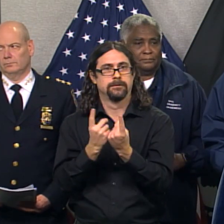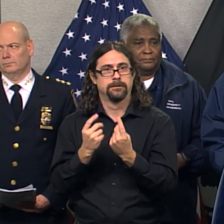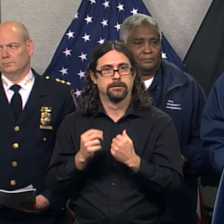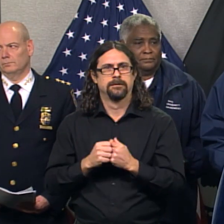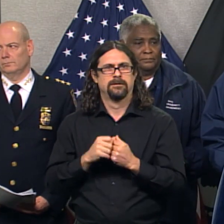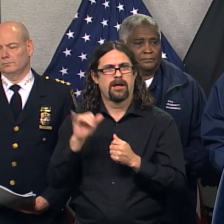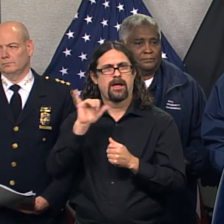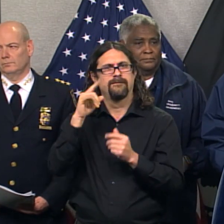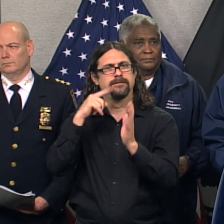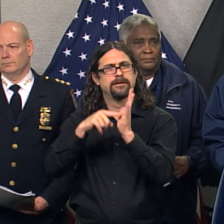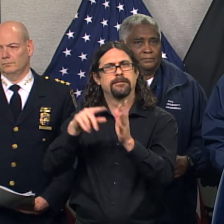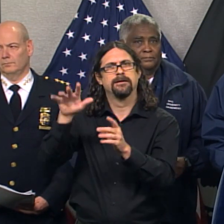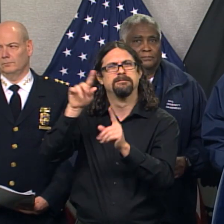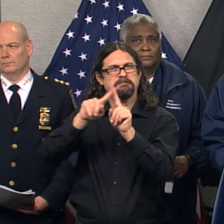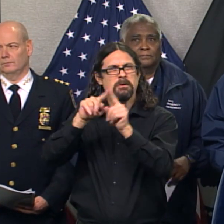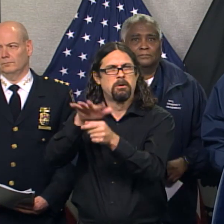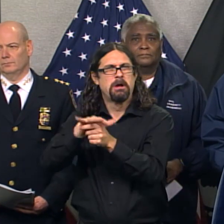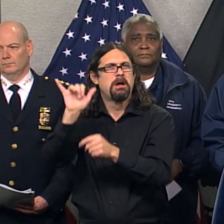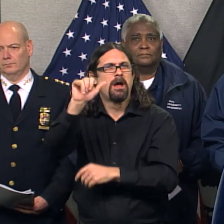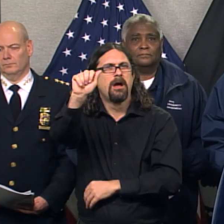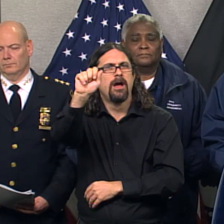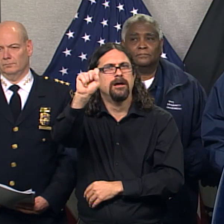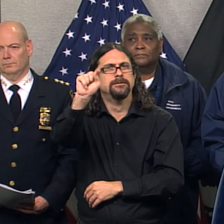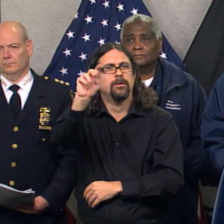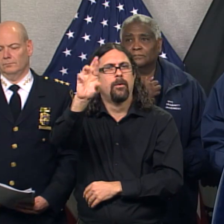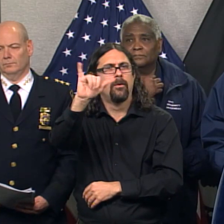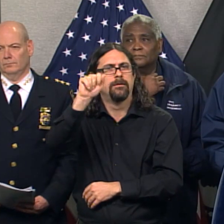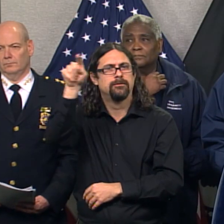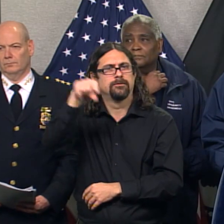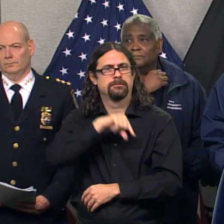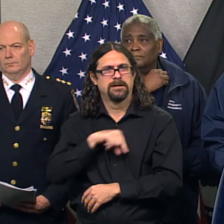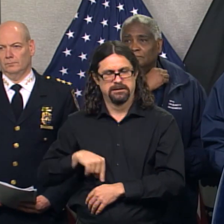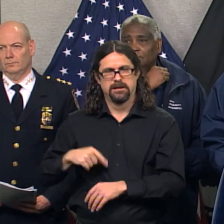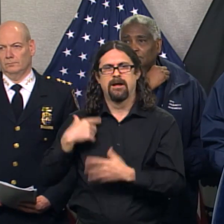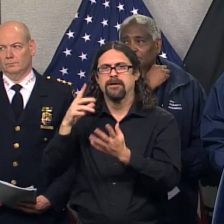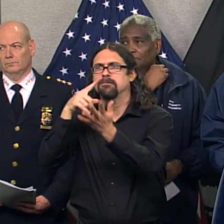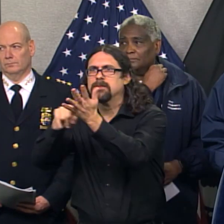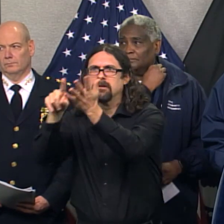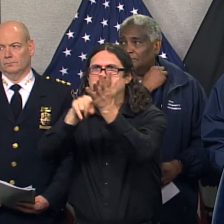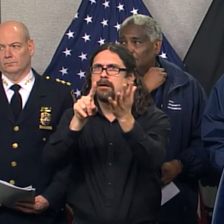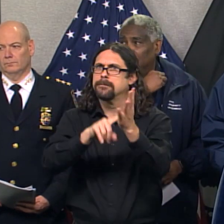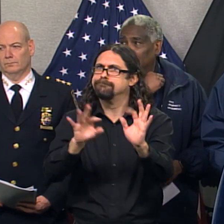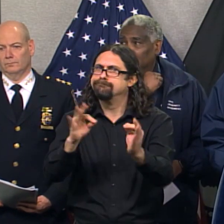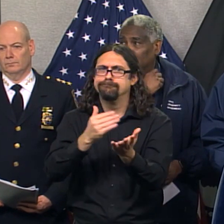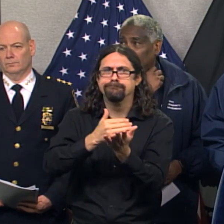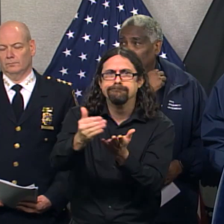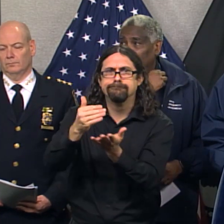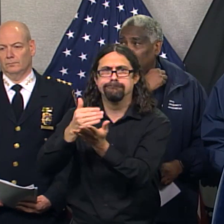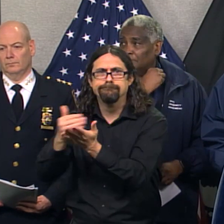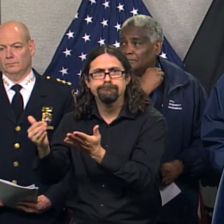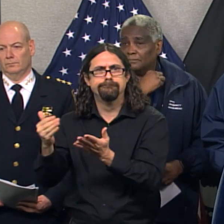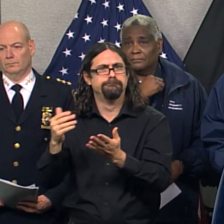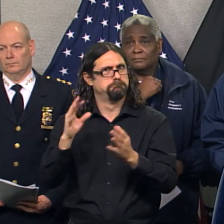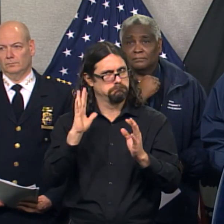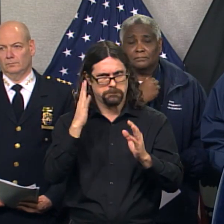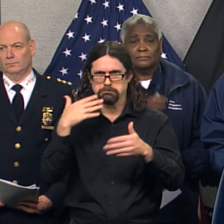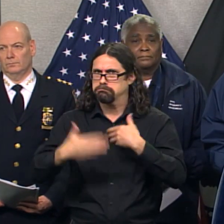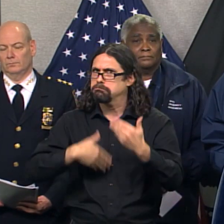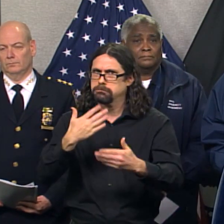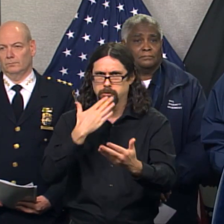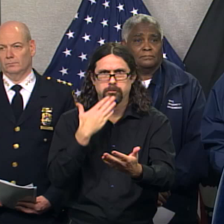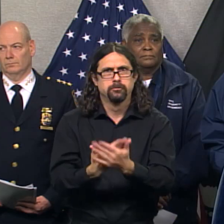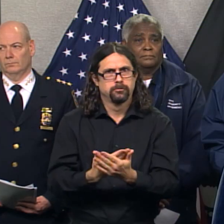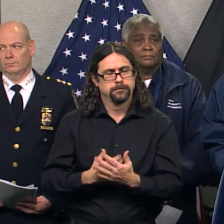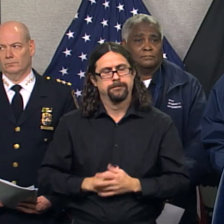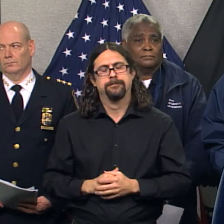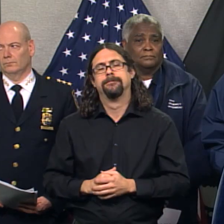during the big blizzard last year. I liked what I saw. I know there's going to be more work to do today, but I think sanitation was off to a strong